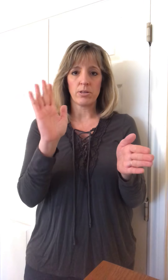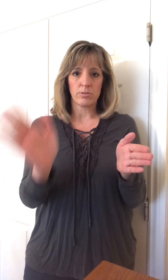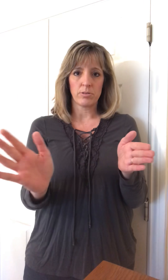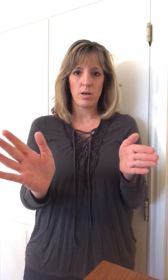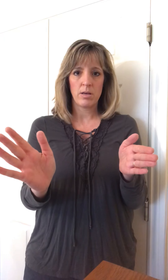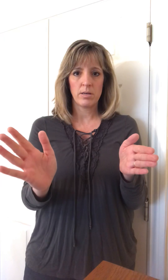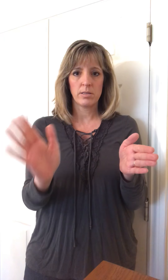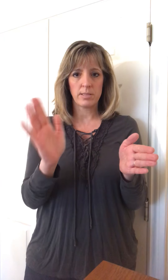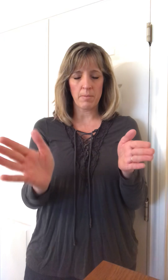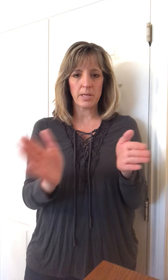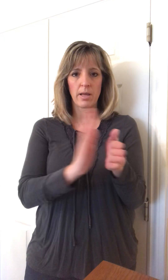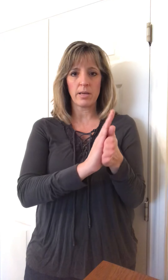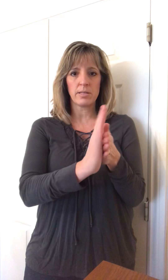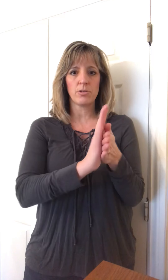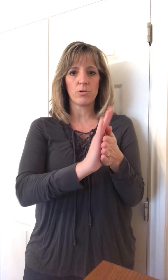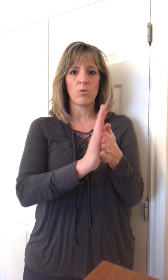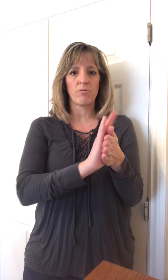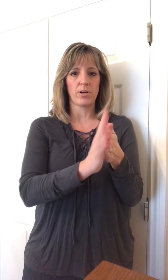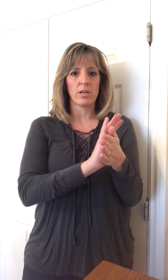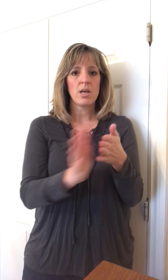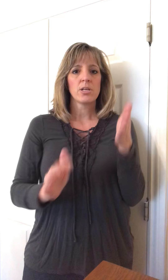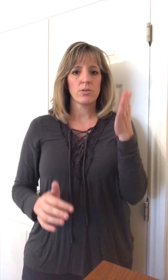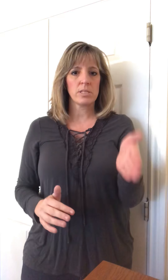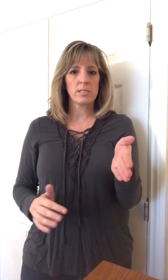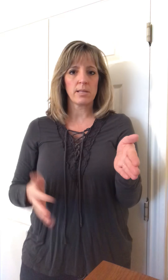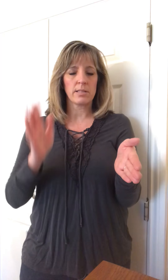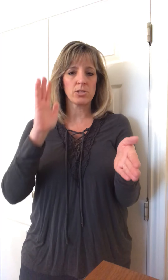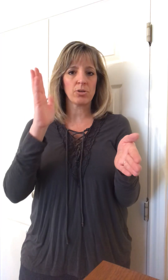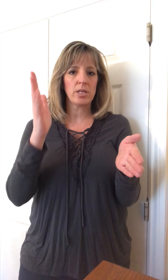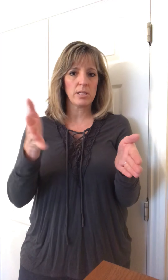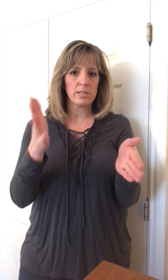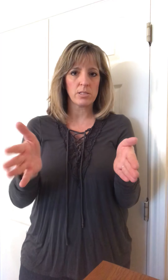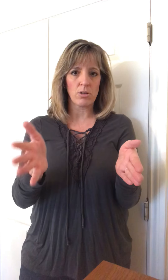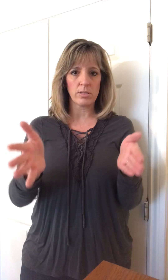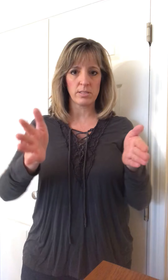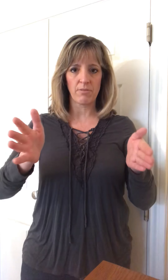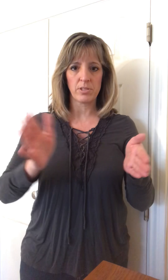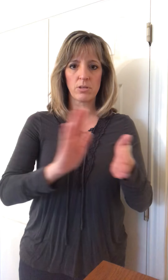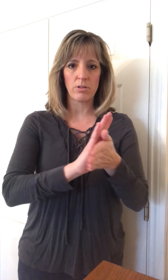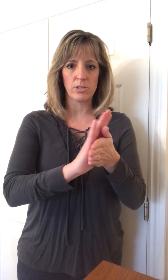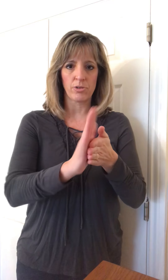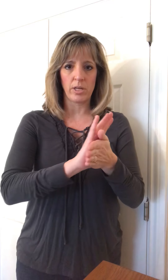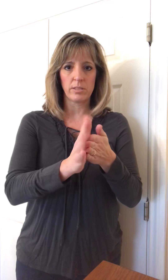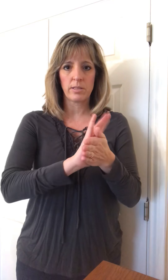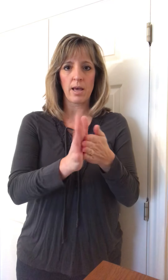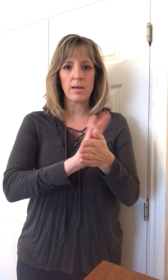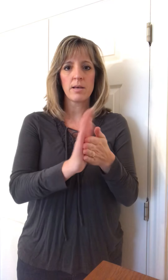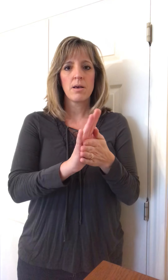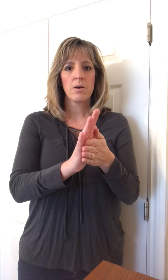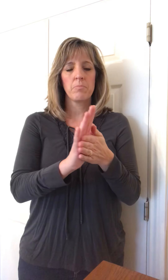your dominant hand and you go over it. So this is like the screen, and this is all the stuff that's on the screen, okay?